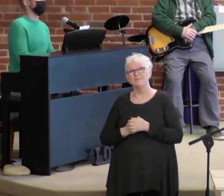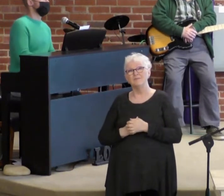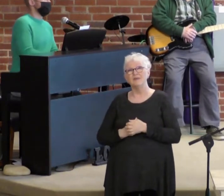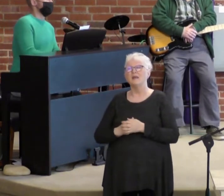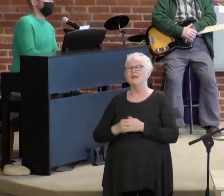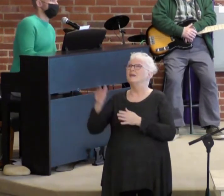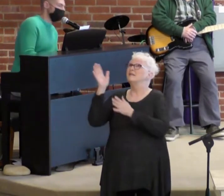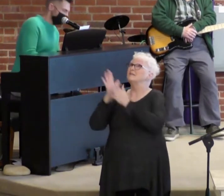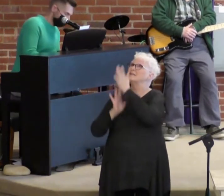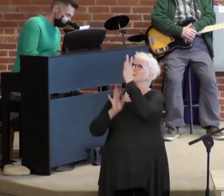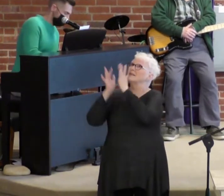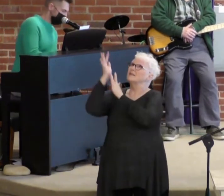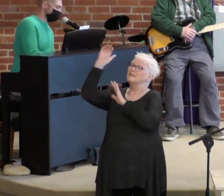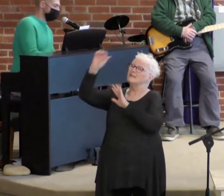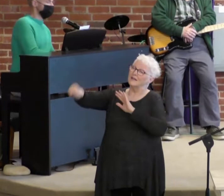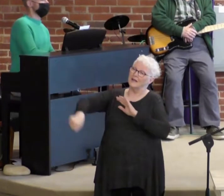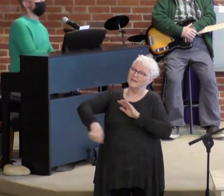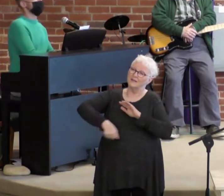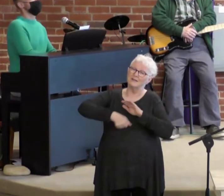He